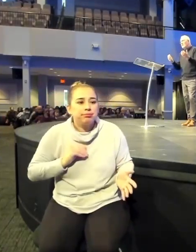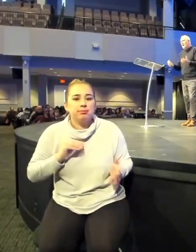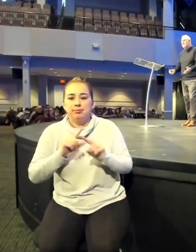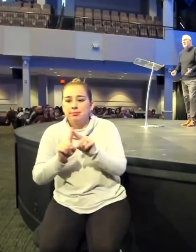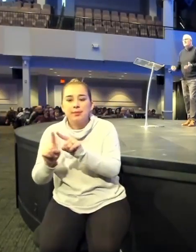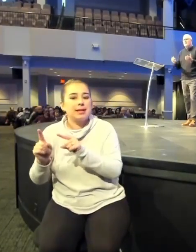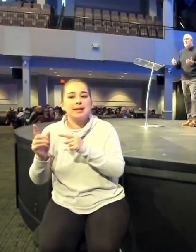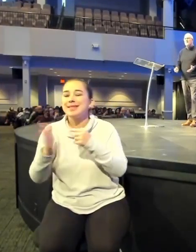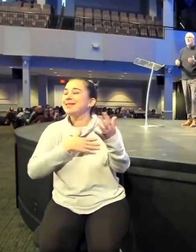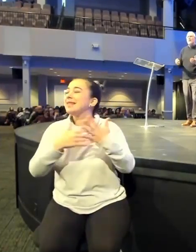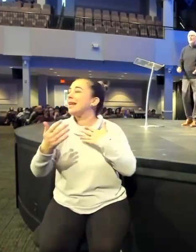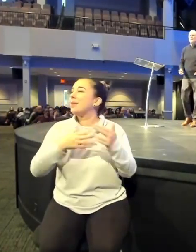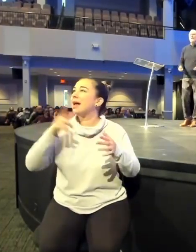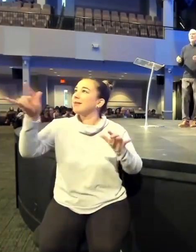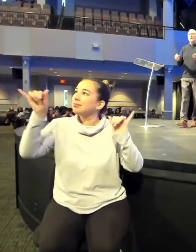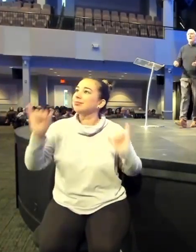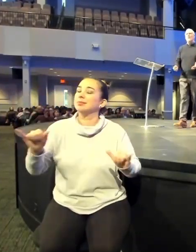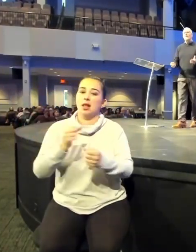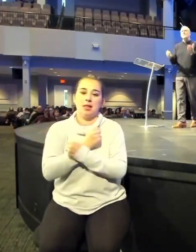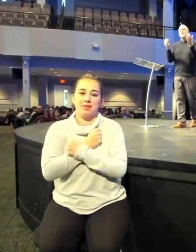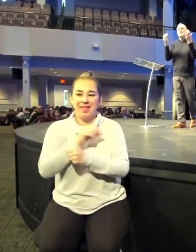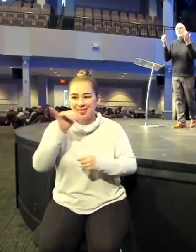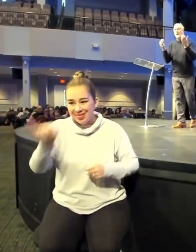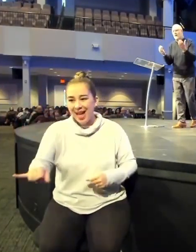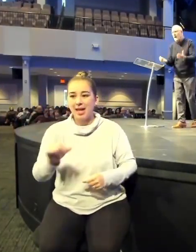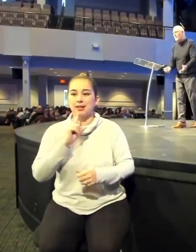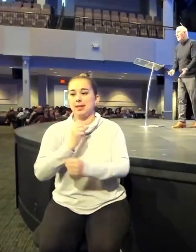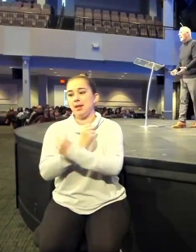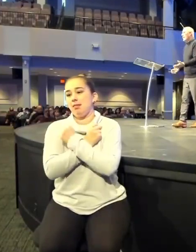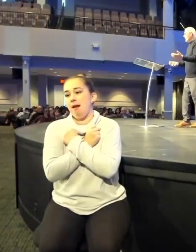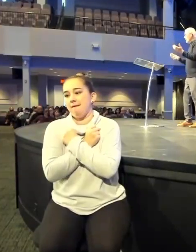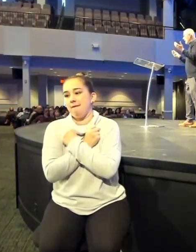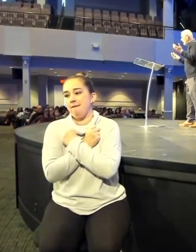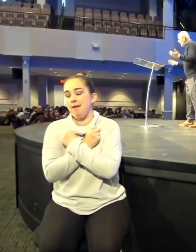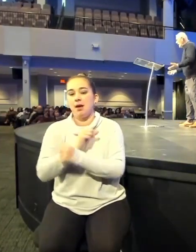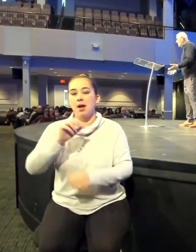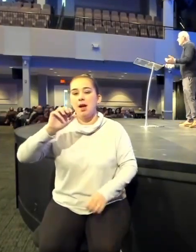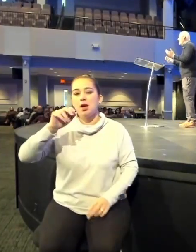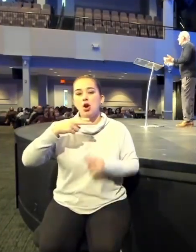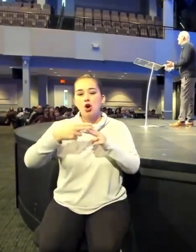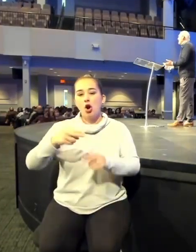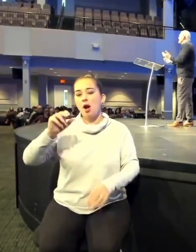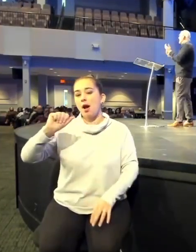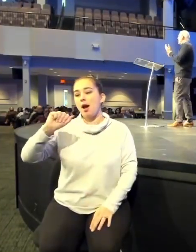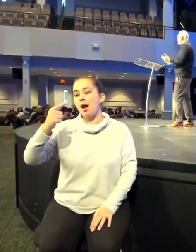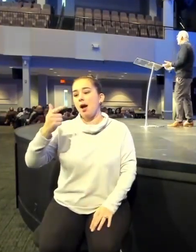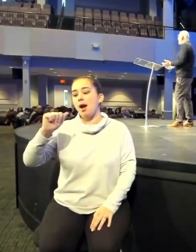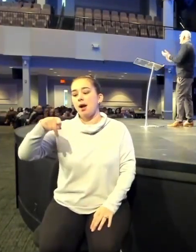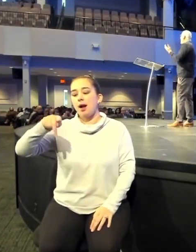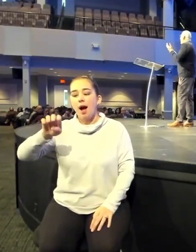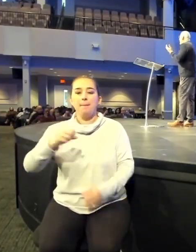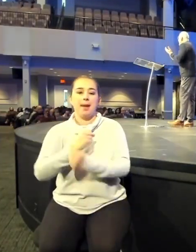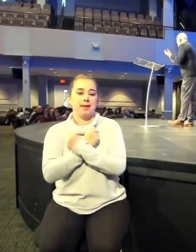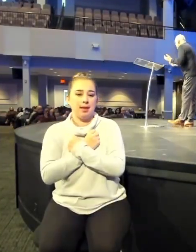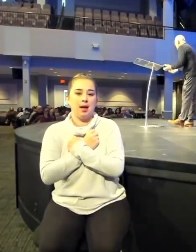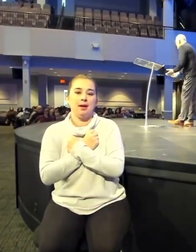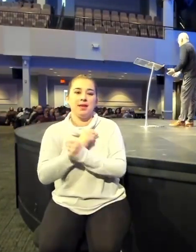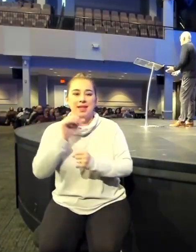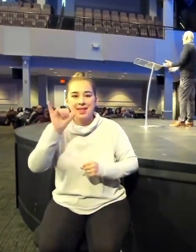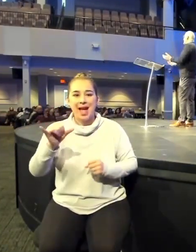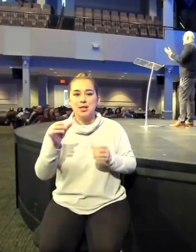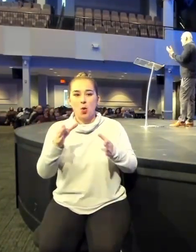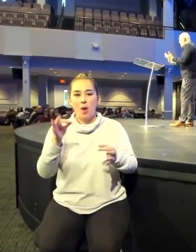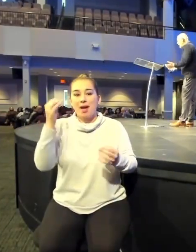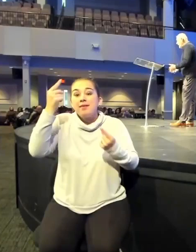still loves us. This is love. This is agape love. Love is a way of